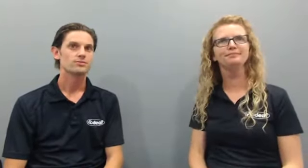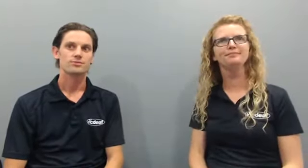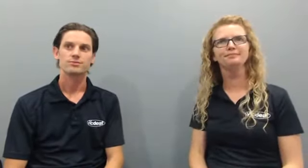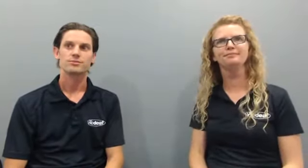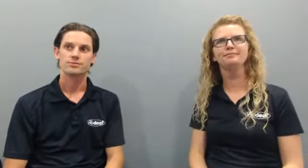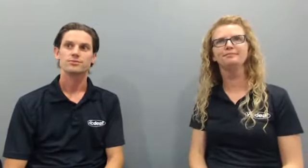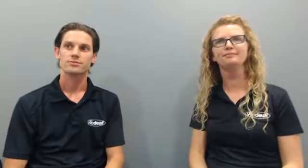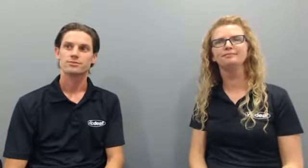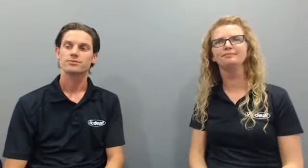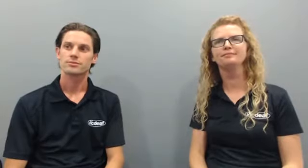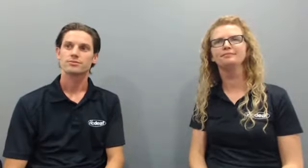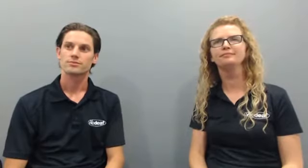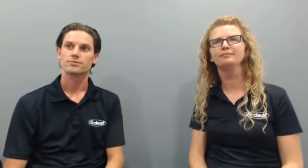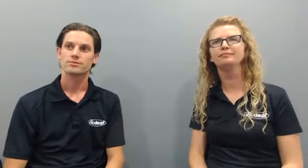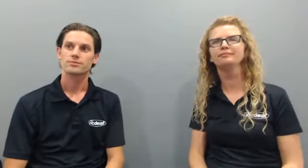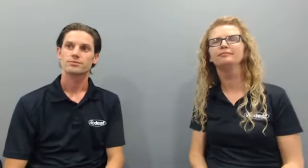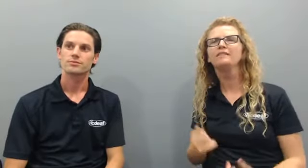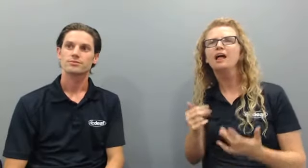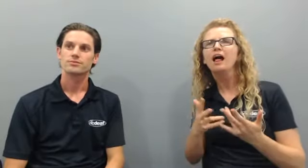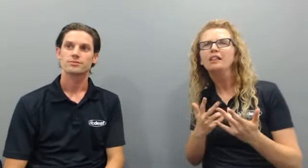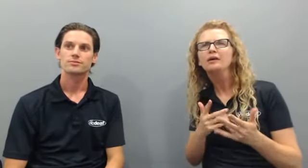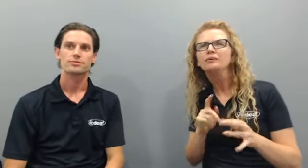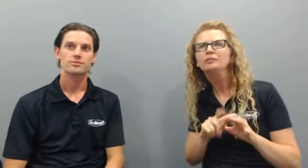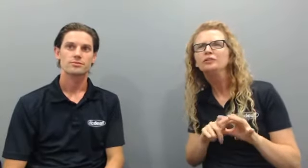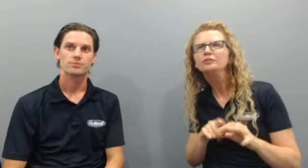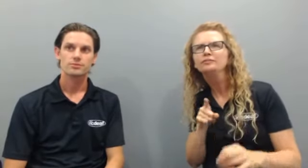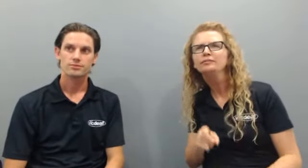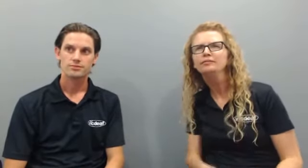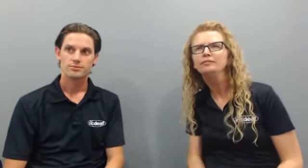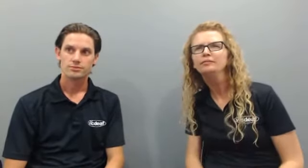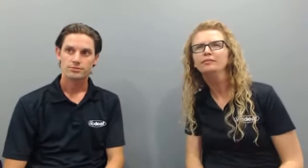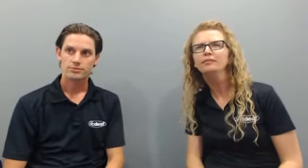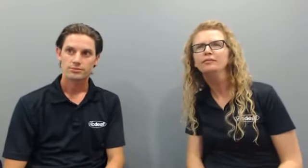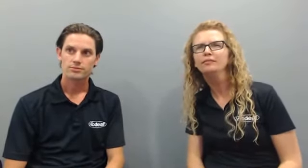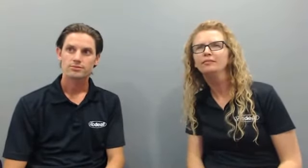your plan so that you can ensure the planner includes funds for that. We have another question.